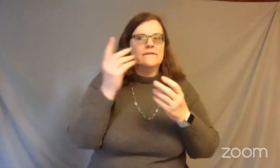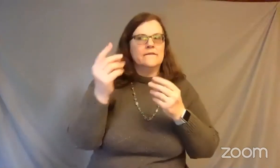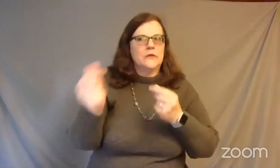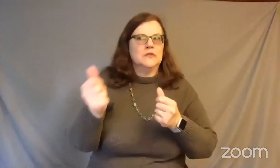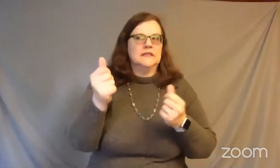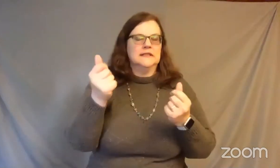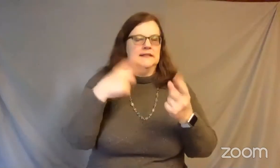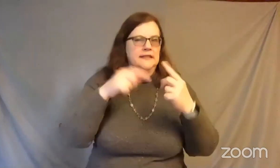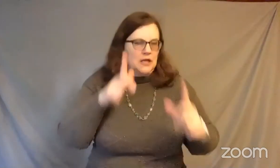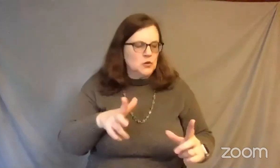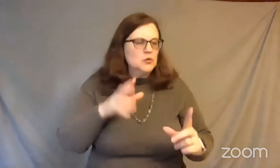And we don't know.